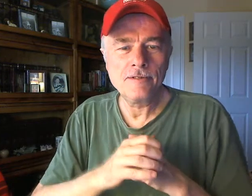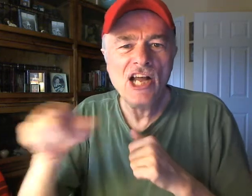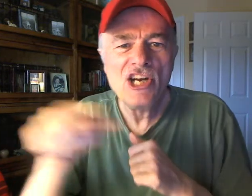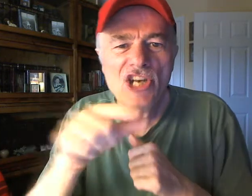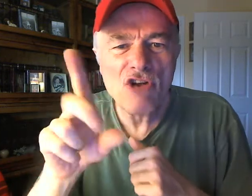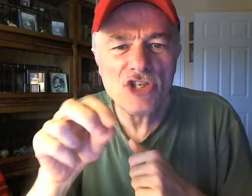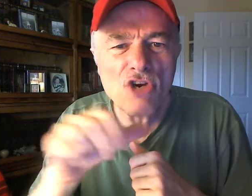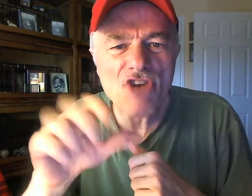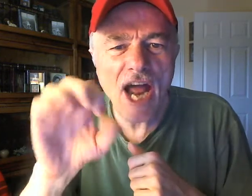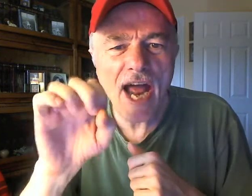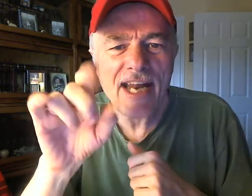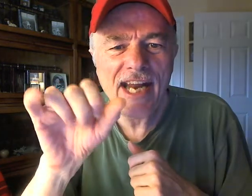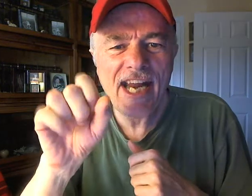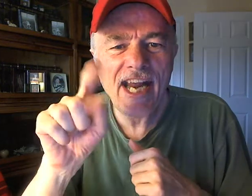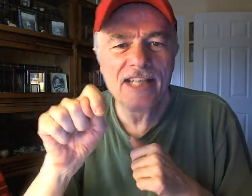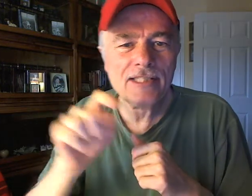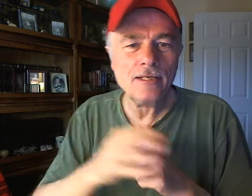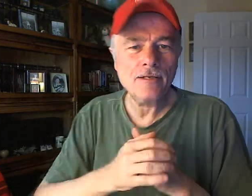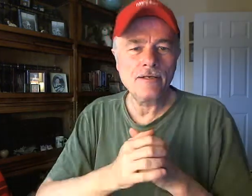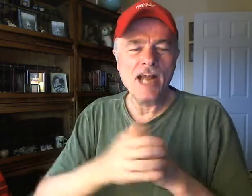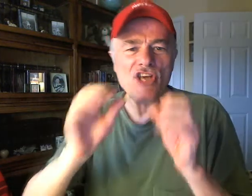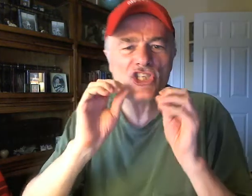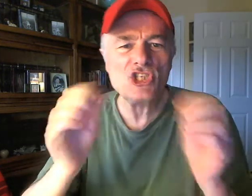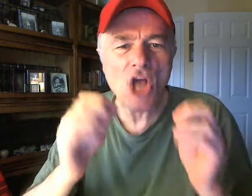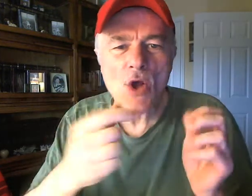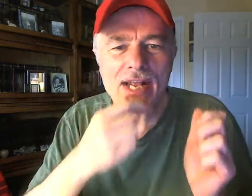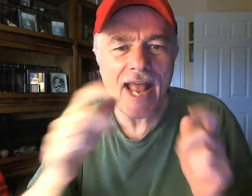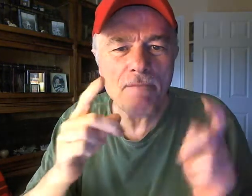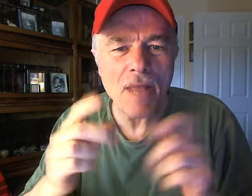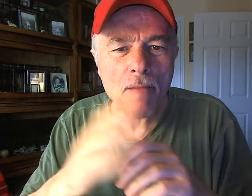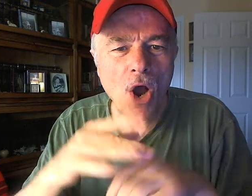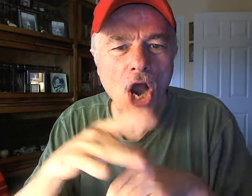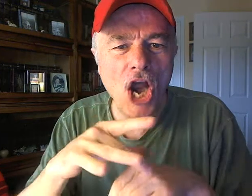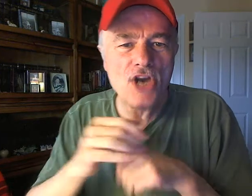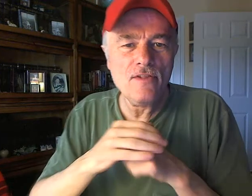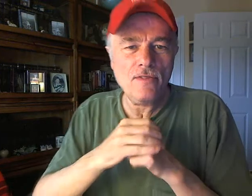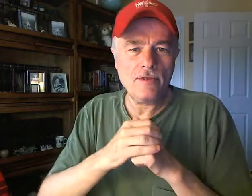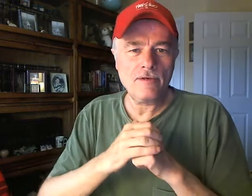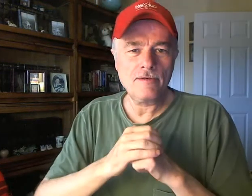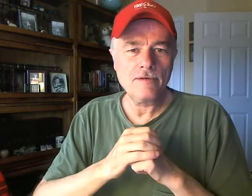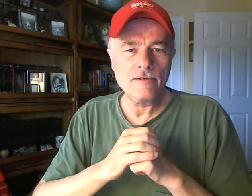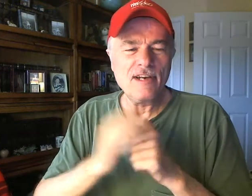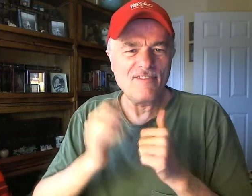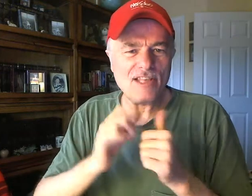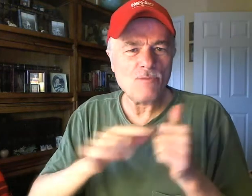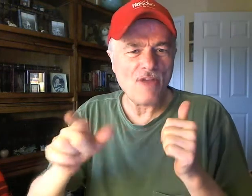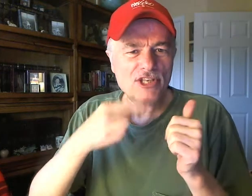Yeah, you do not eat. The song gay people. That's what they